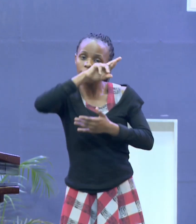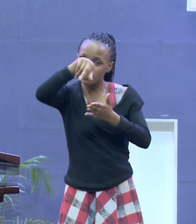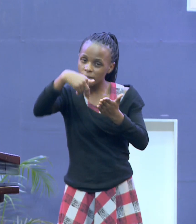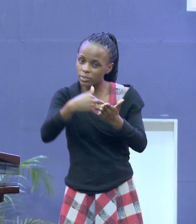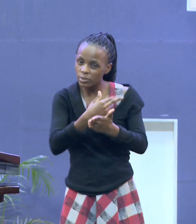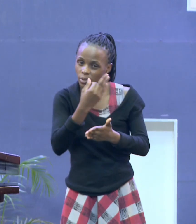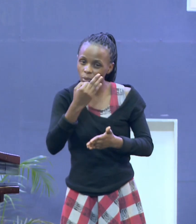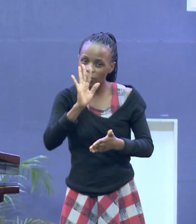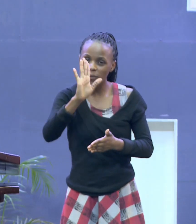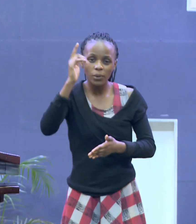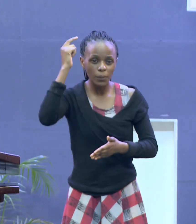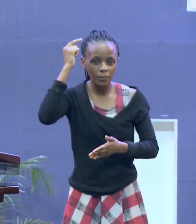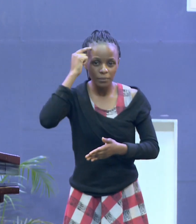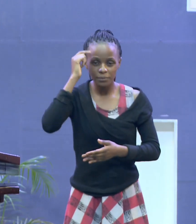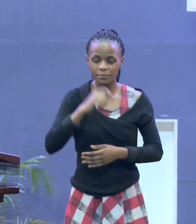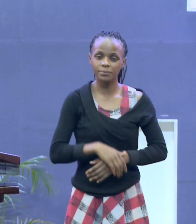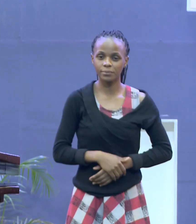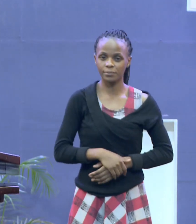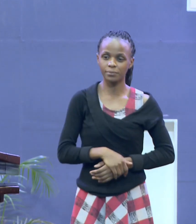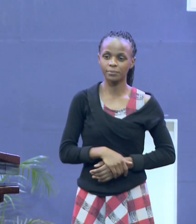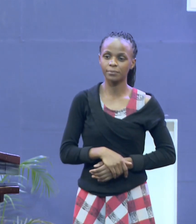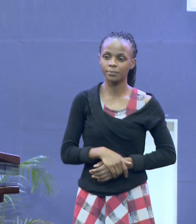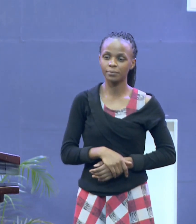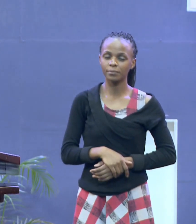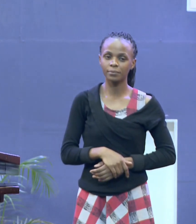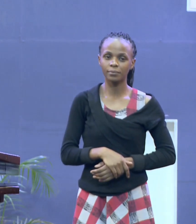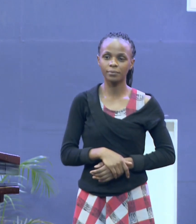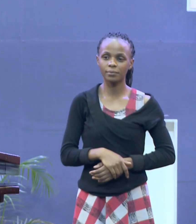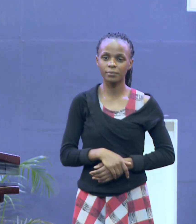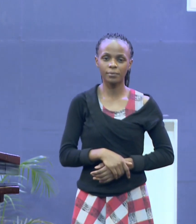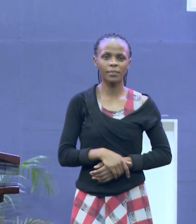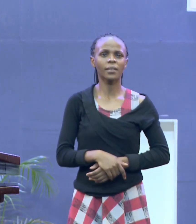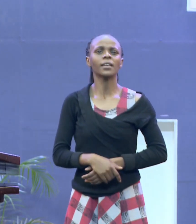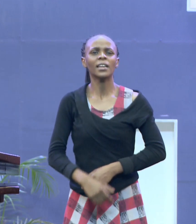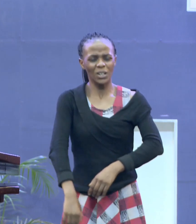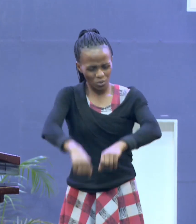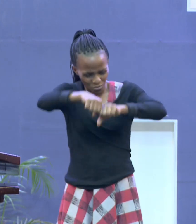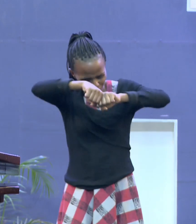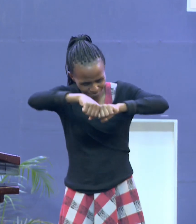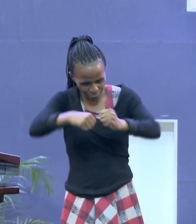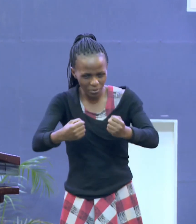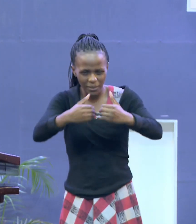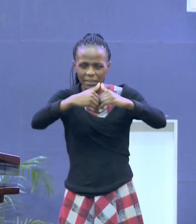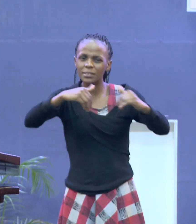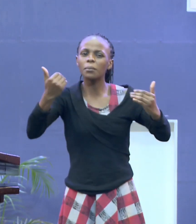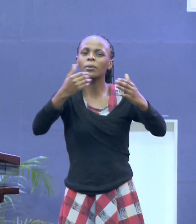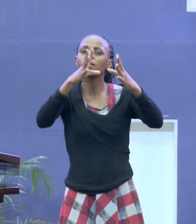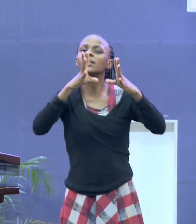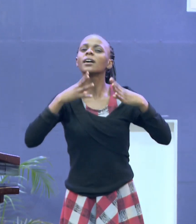mind. Olw'okuzza obuggya amagezi gammwe. Breaking that conformity. Nga